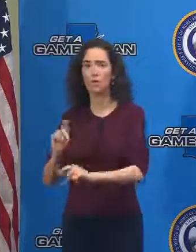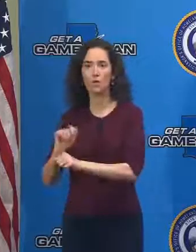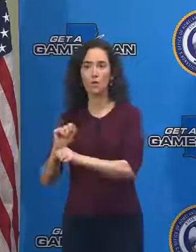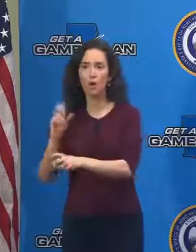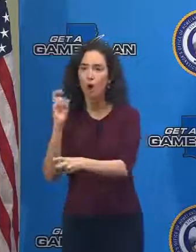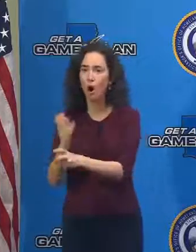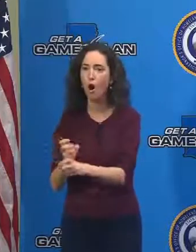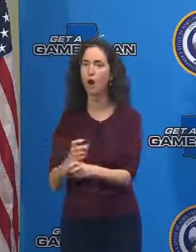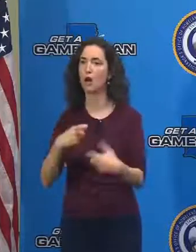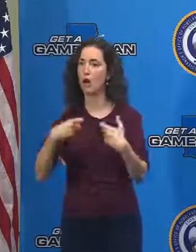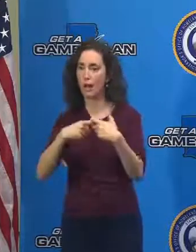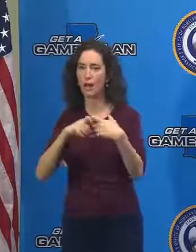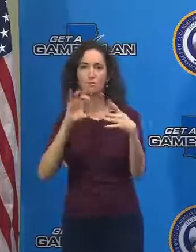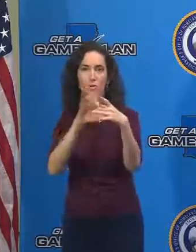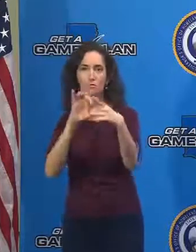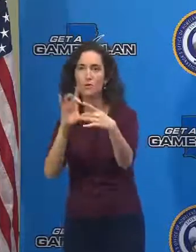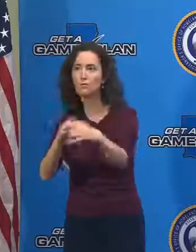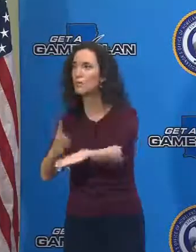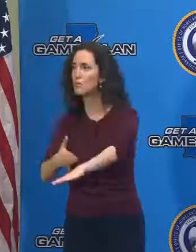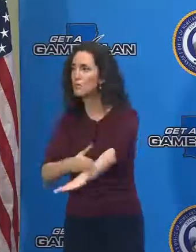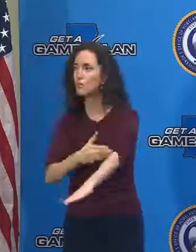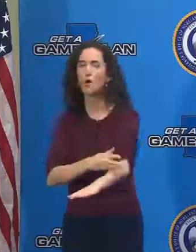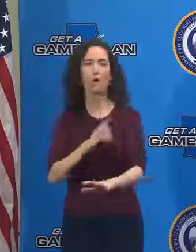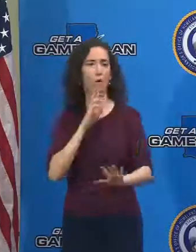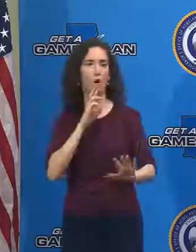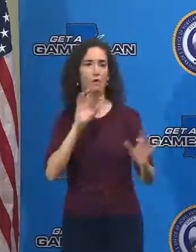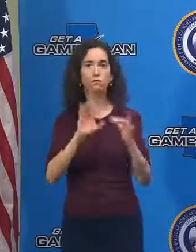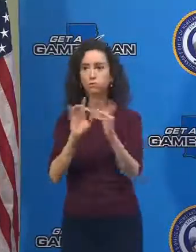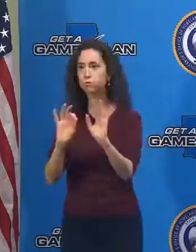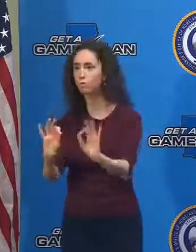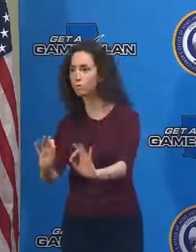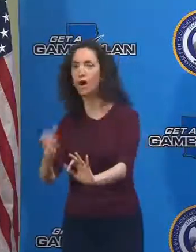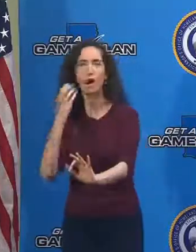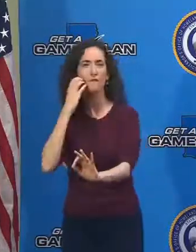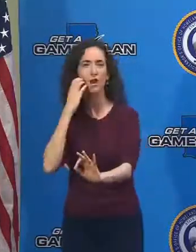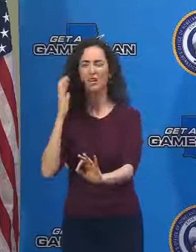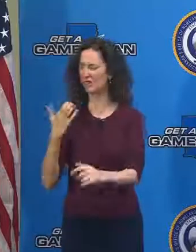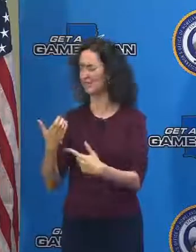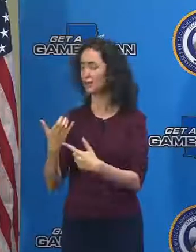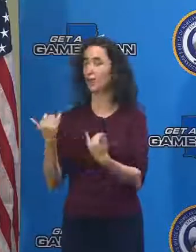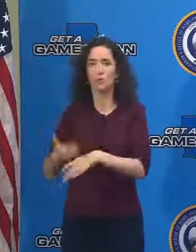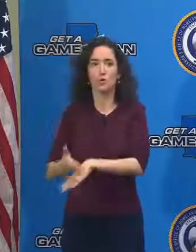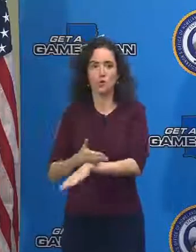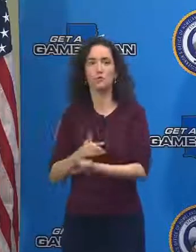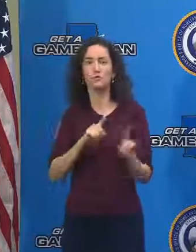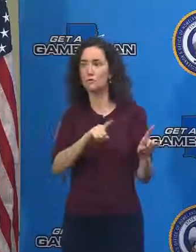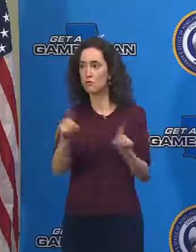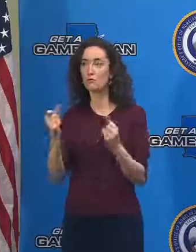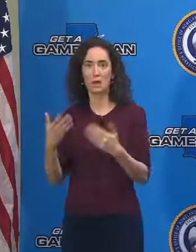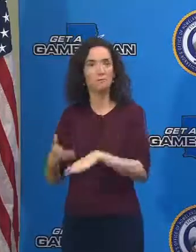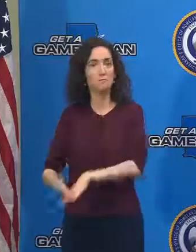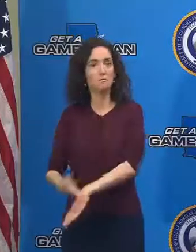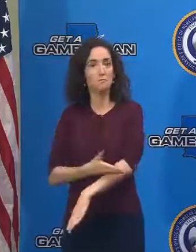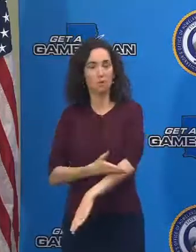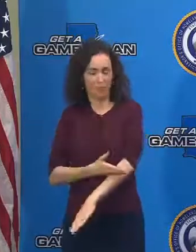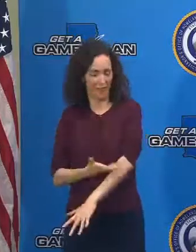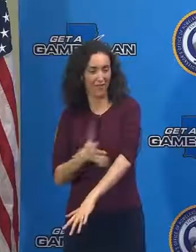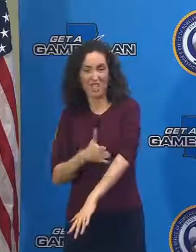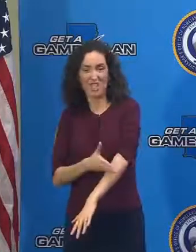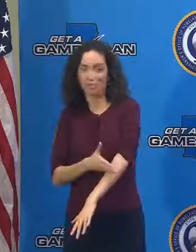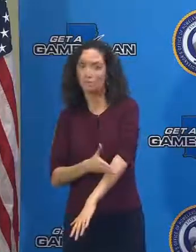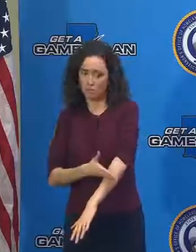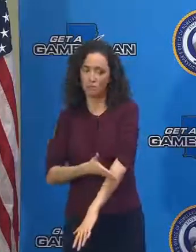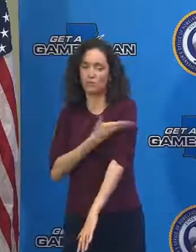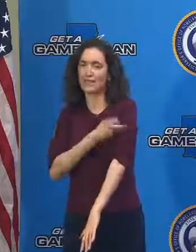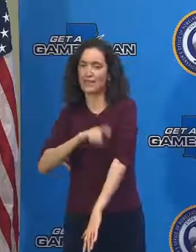water and in terms of cell phone coverage and so forth, there's an awful lot of work to be done.